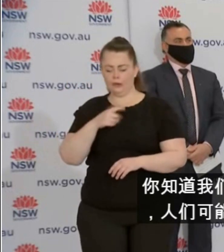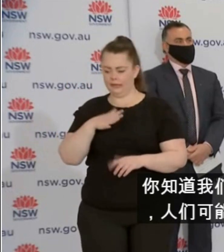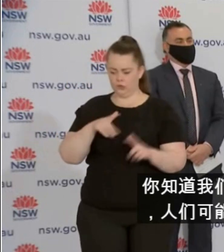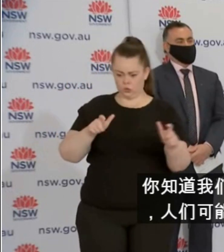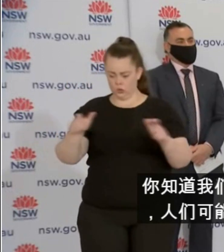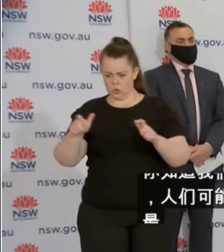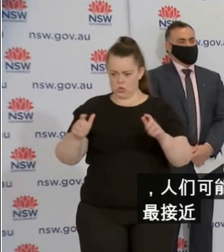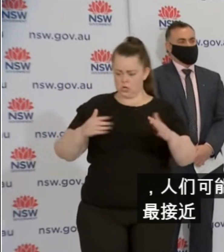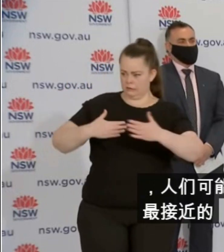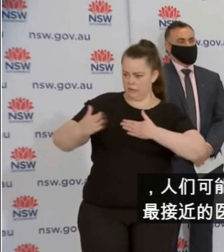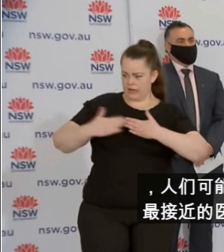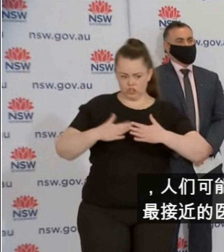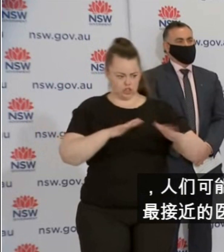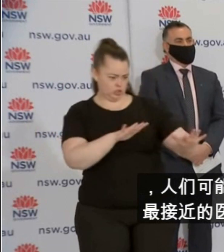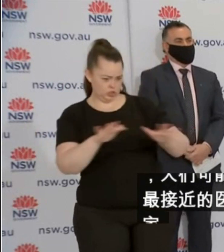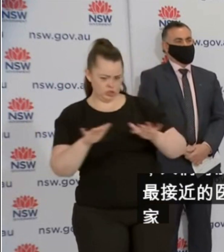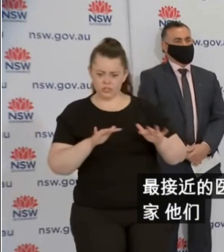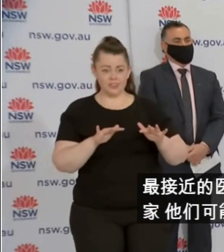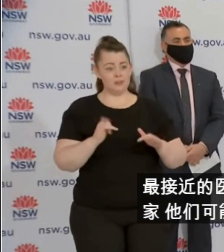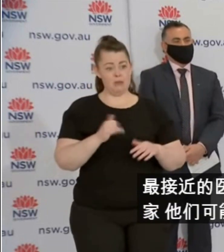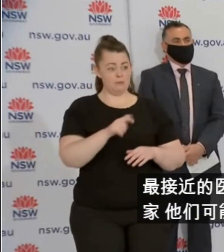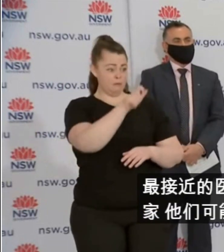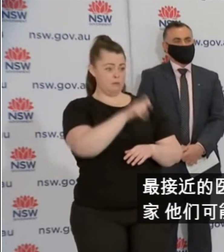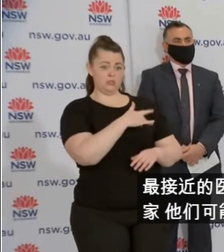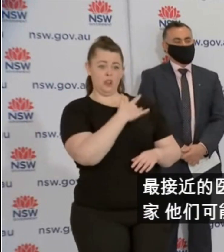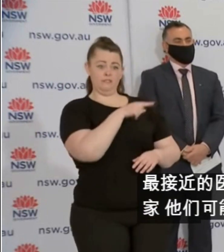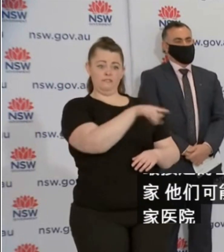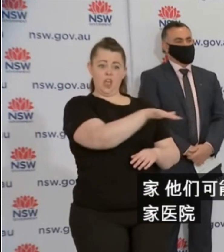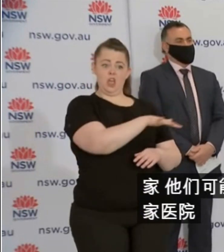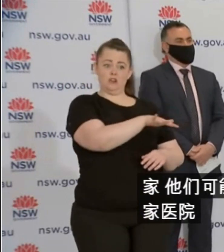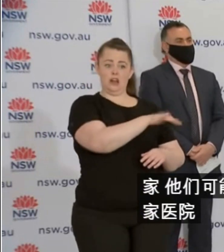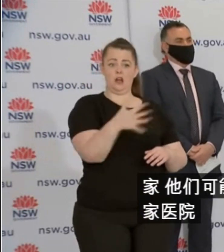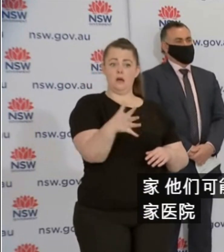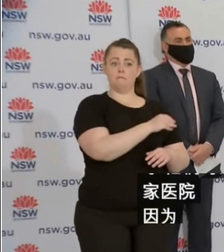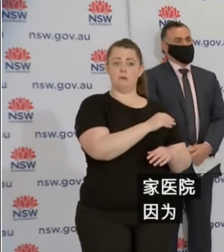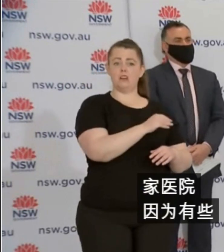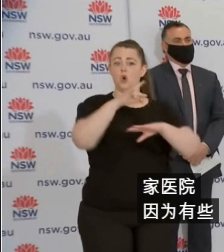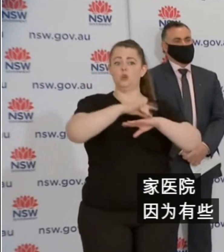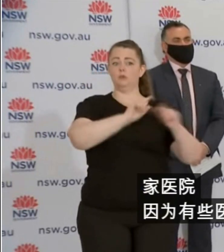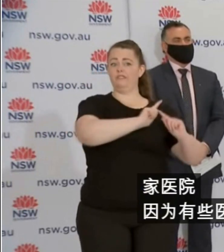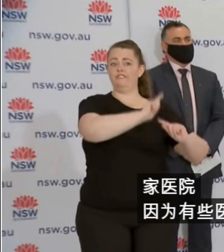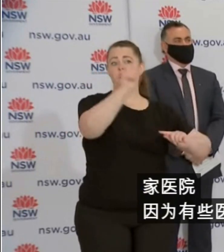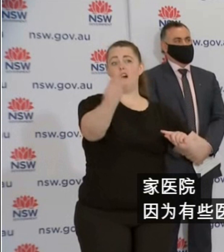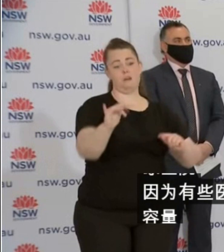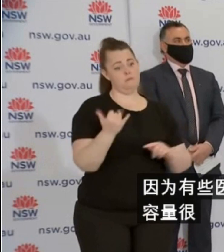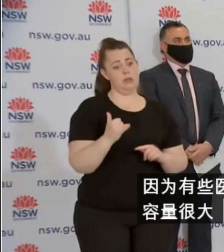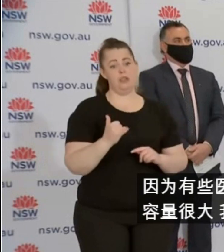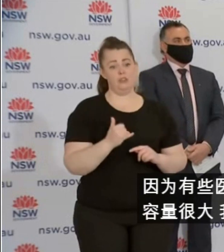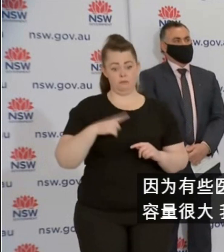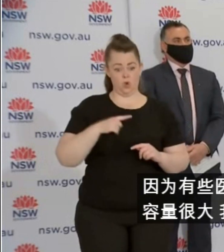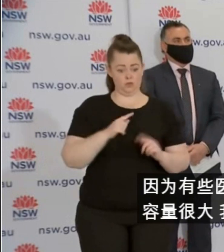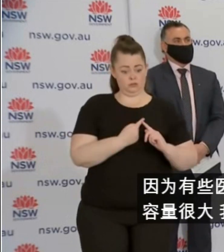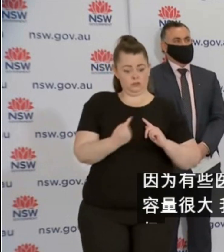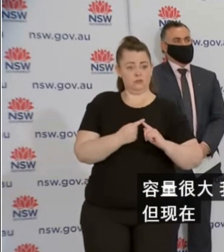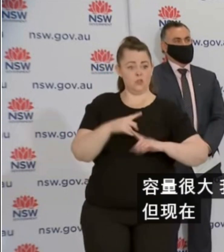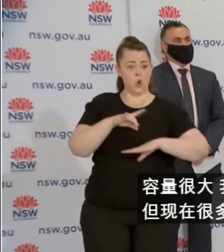People may not go to the hospital that's most close to their home. They may be taken to another hospital. because some hospitals have a lot of capacity, well, I